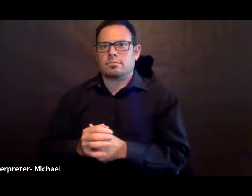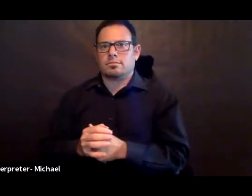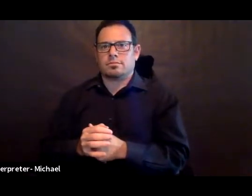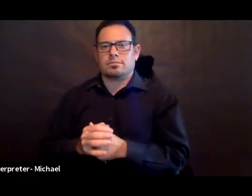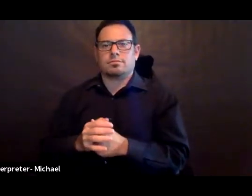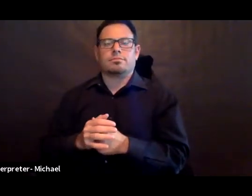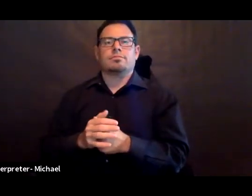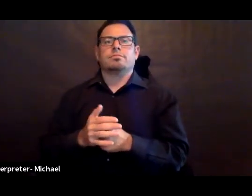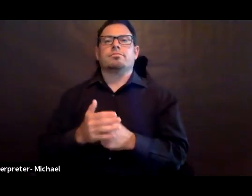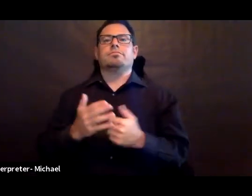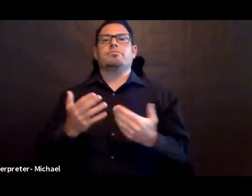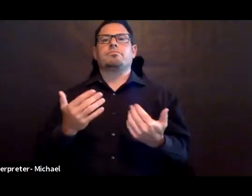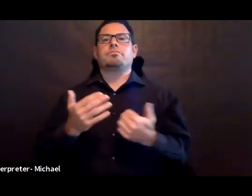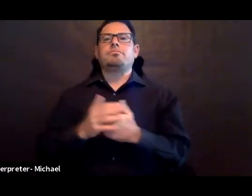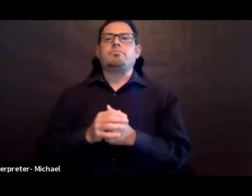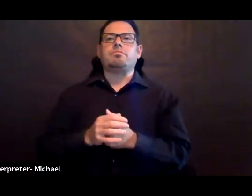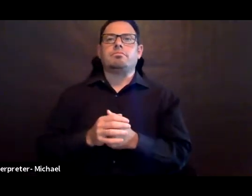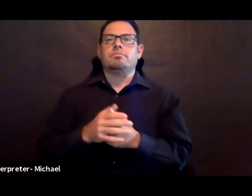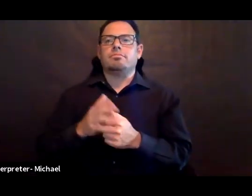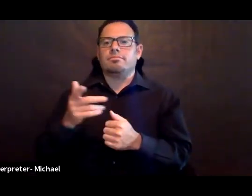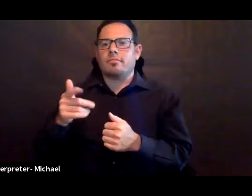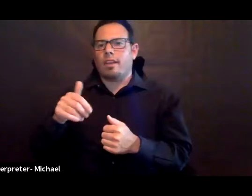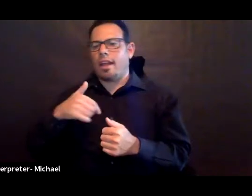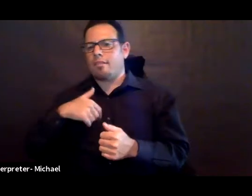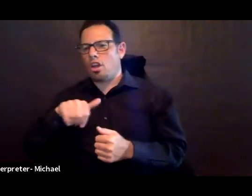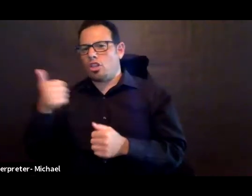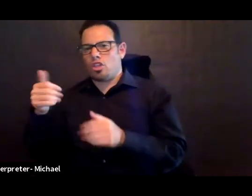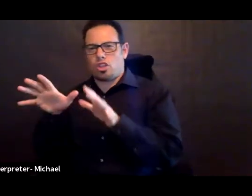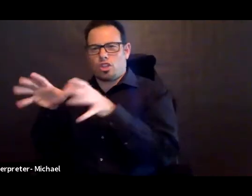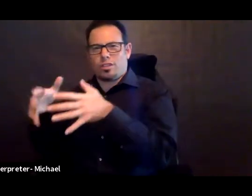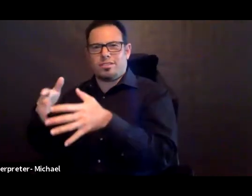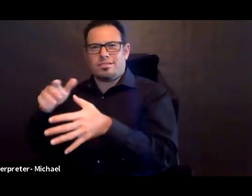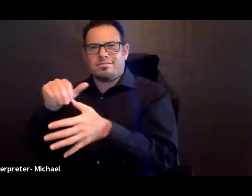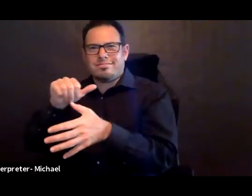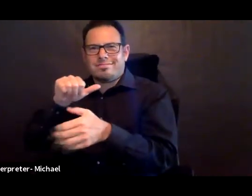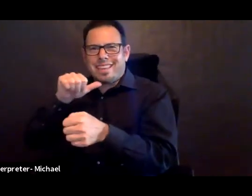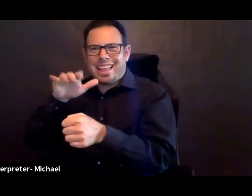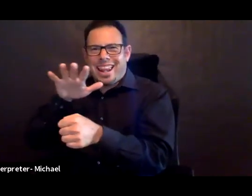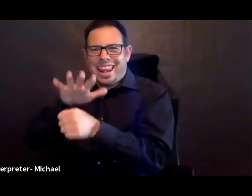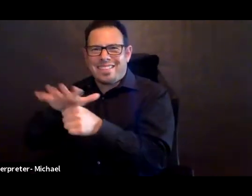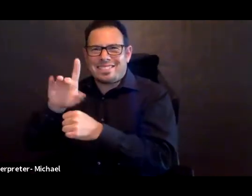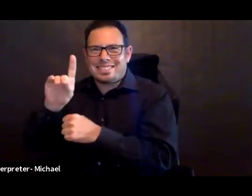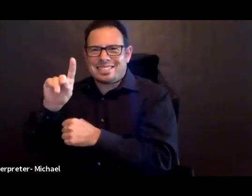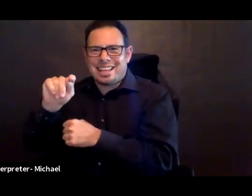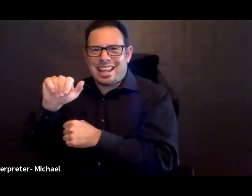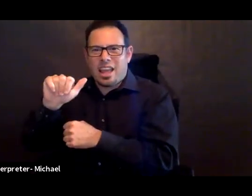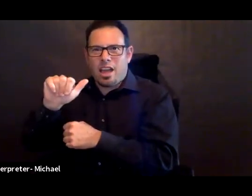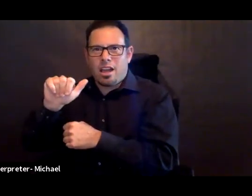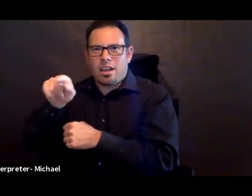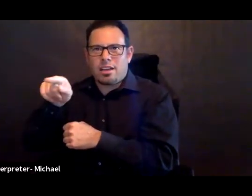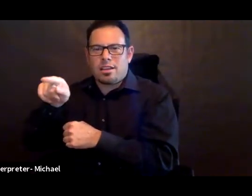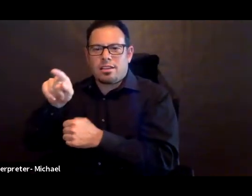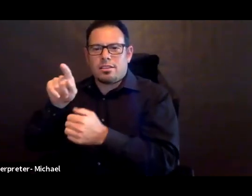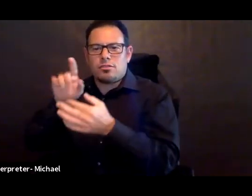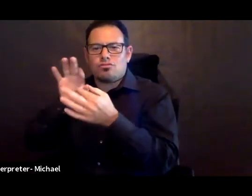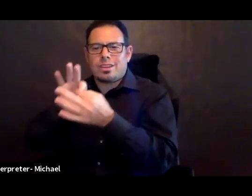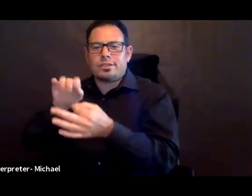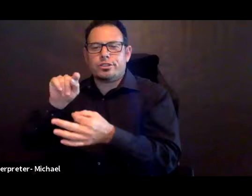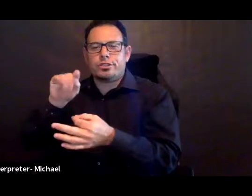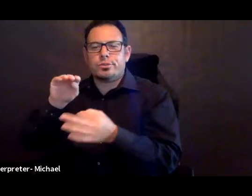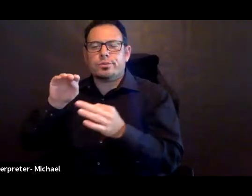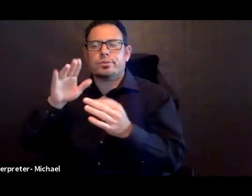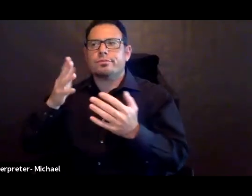with greater prevalence, but that's certainly going to continue to be studied and looked